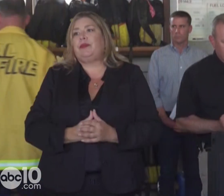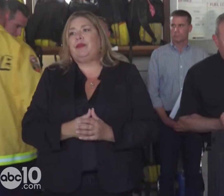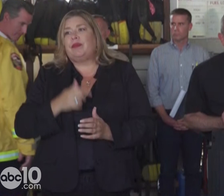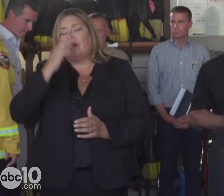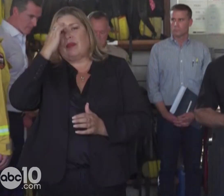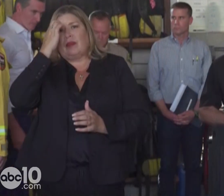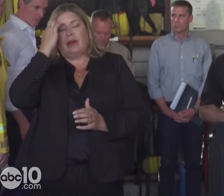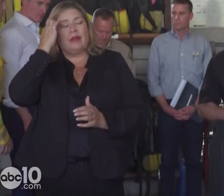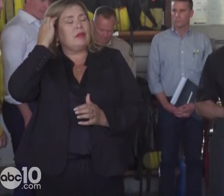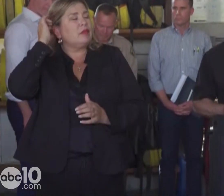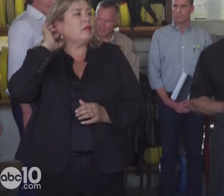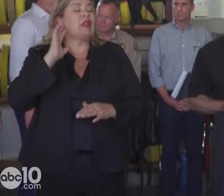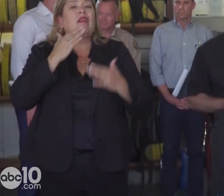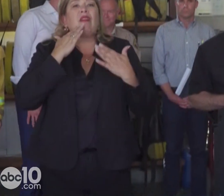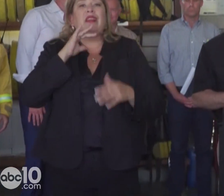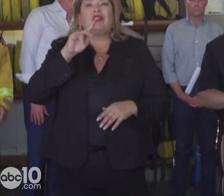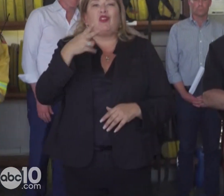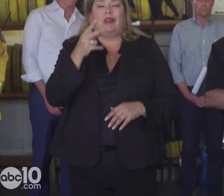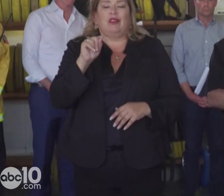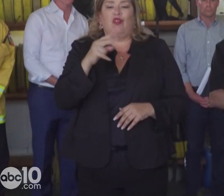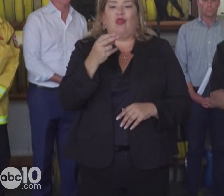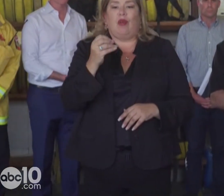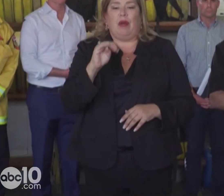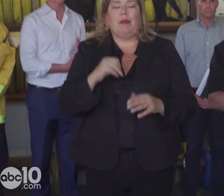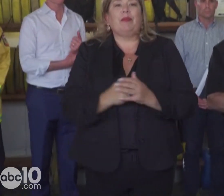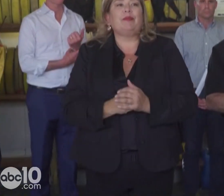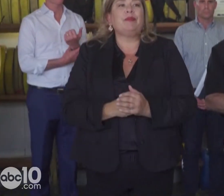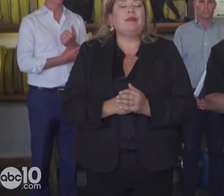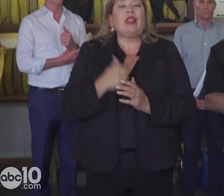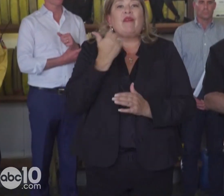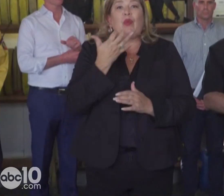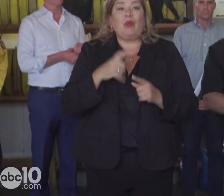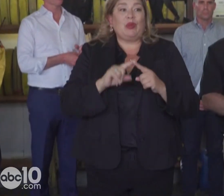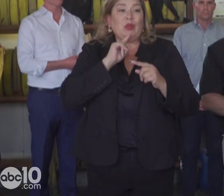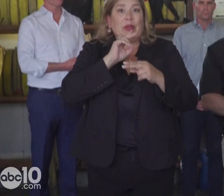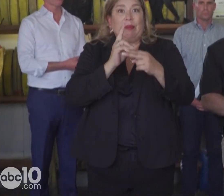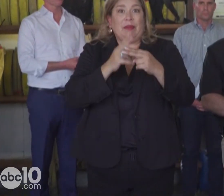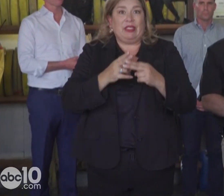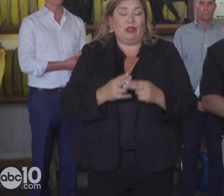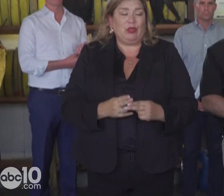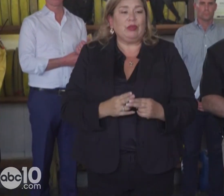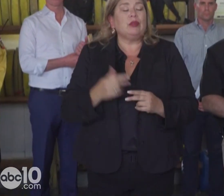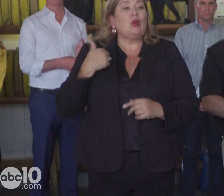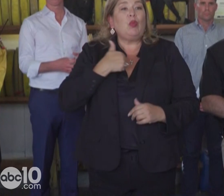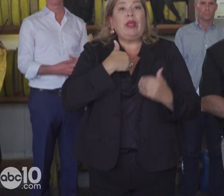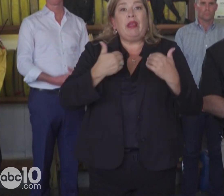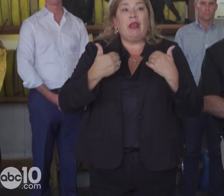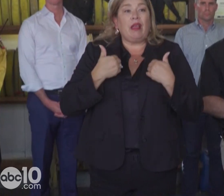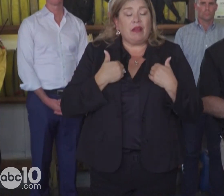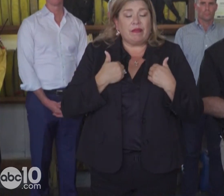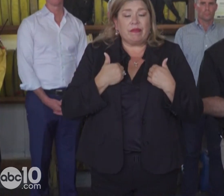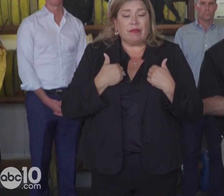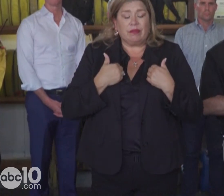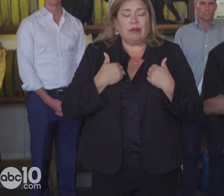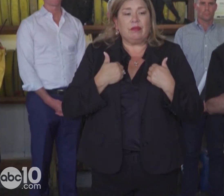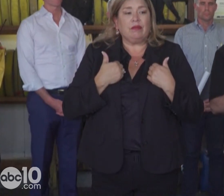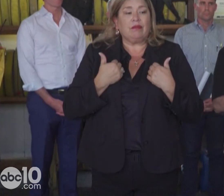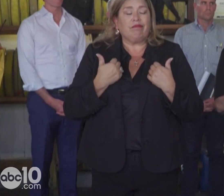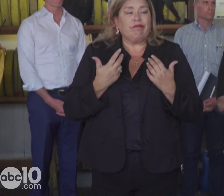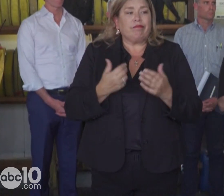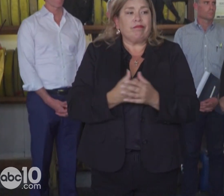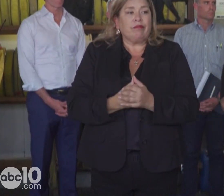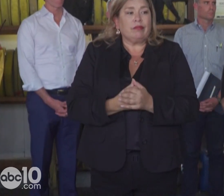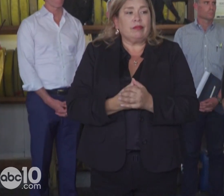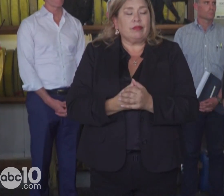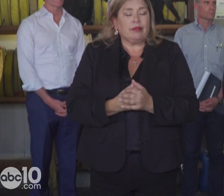Thanks, Tom. Good afternoon. So a couple things I want to mention. We have really, as a result